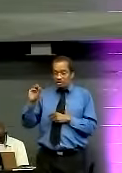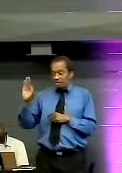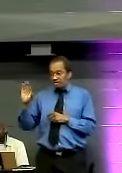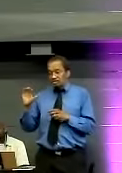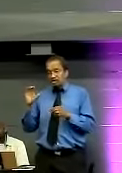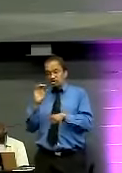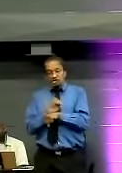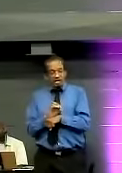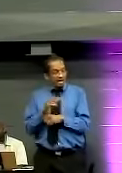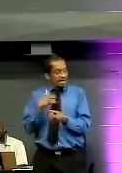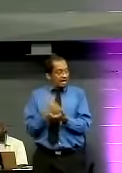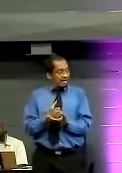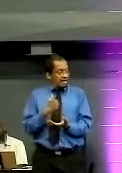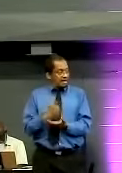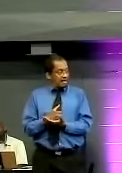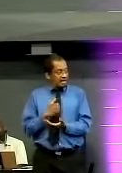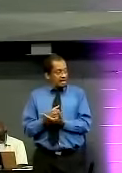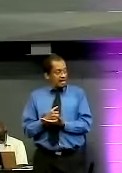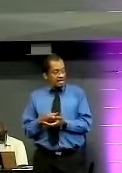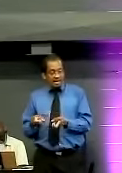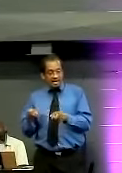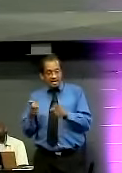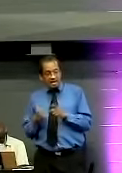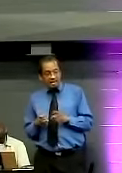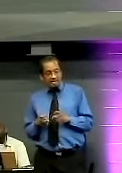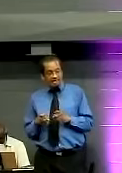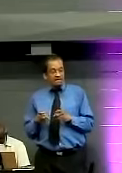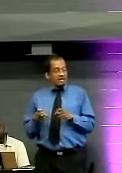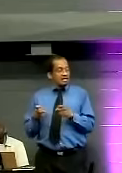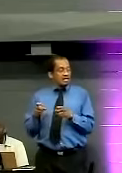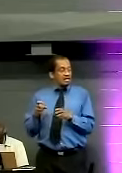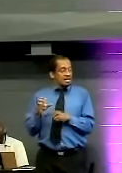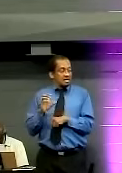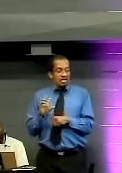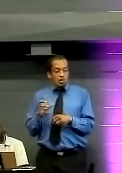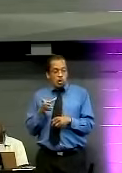Amen. Bless my God. If they give in the congregation, they're going to be giving in the congregation.